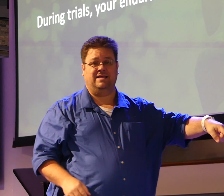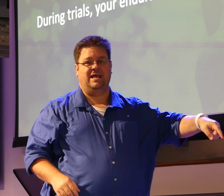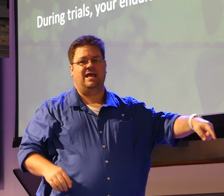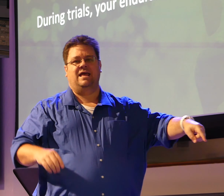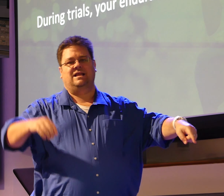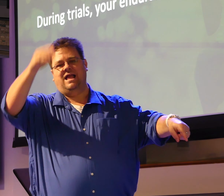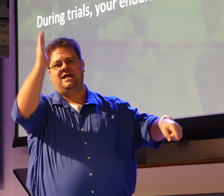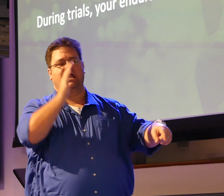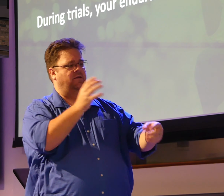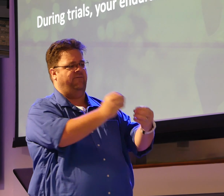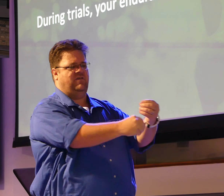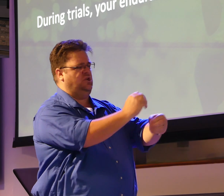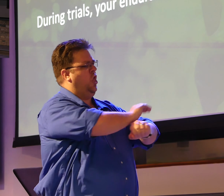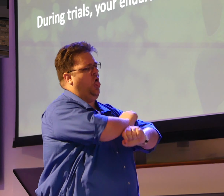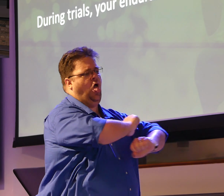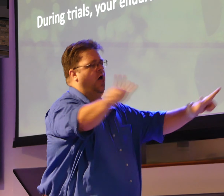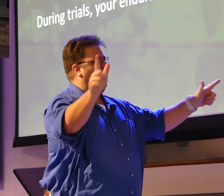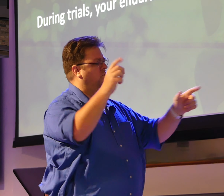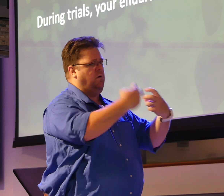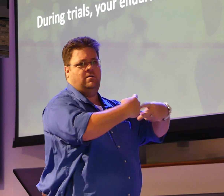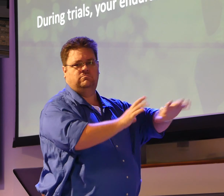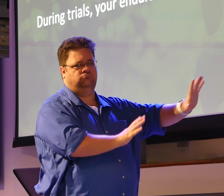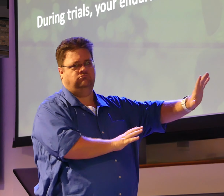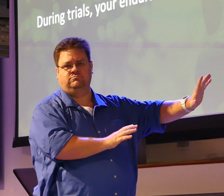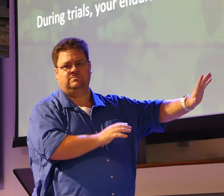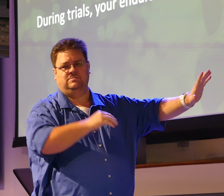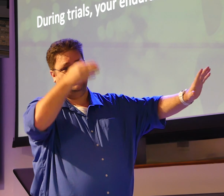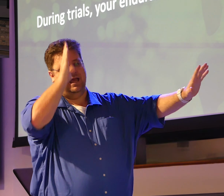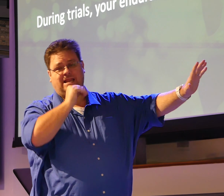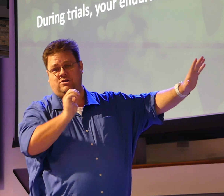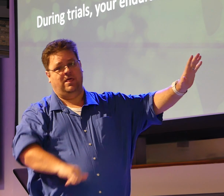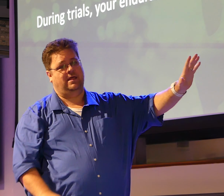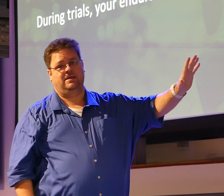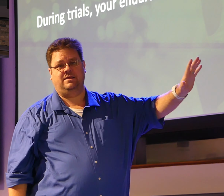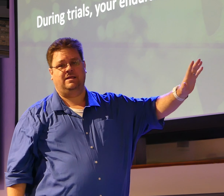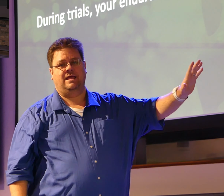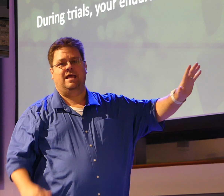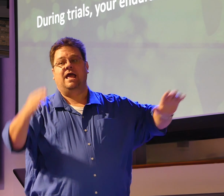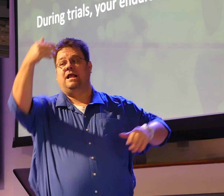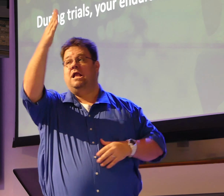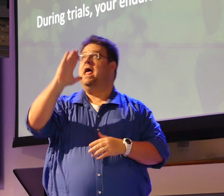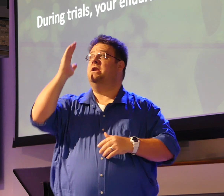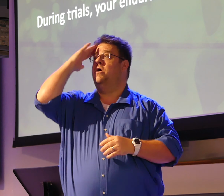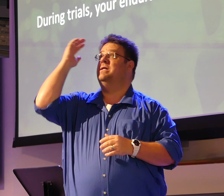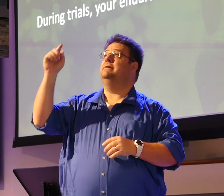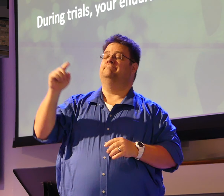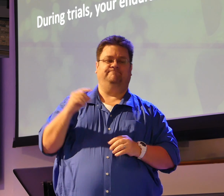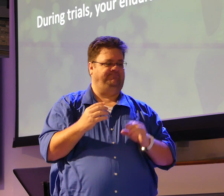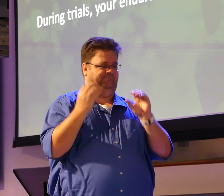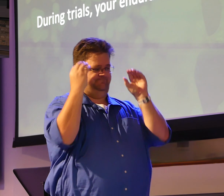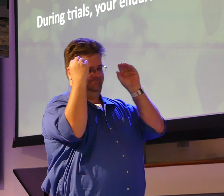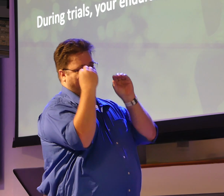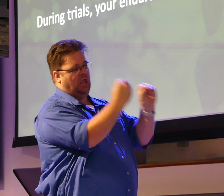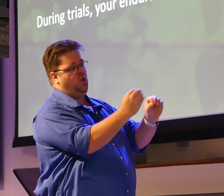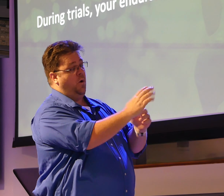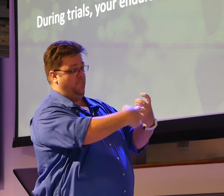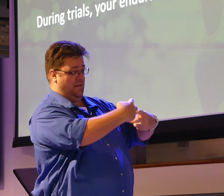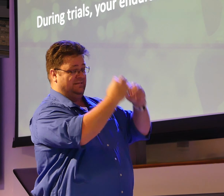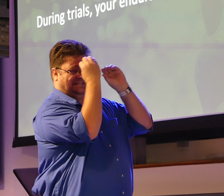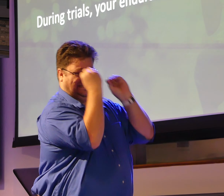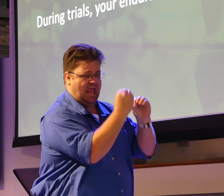his children god doesn't eliminate all of our problems for us god knows that problems are a teaching